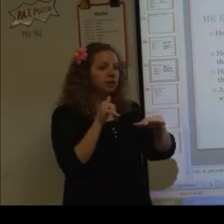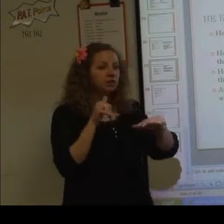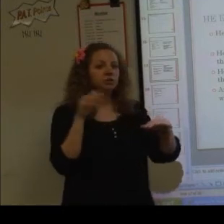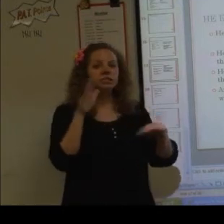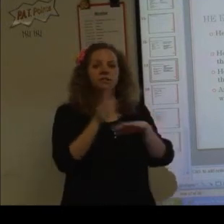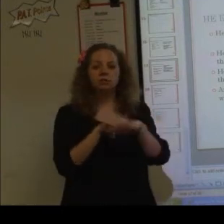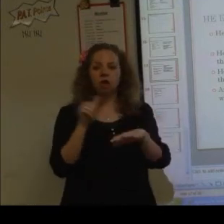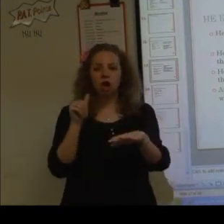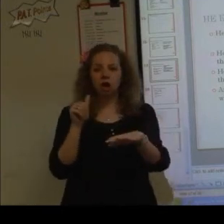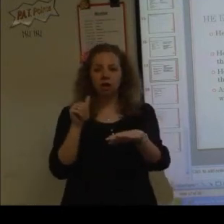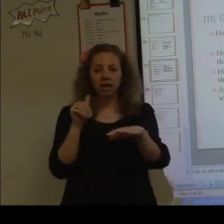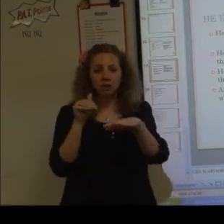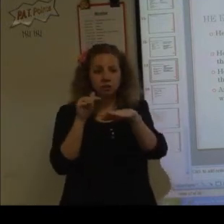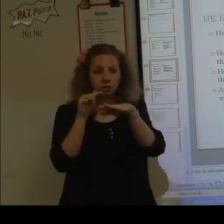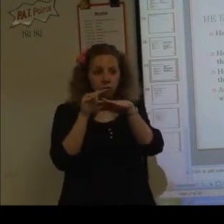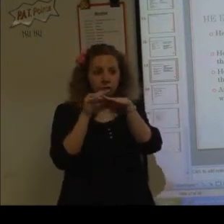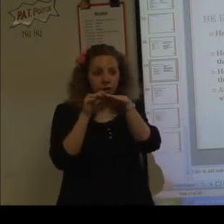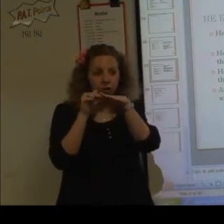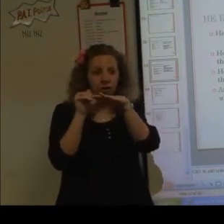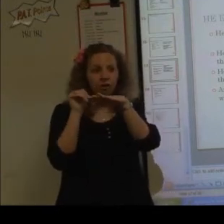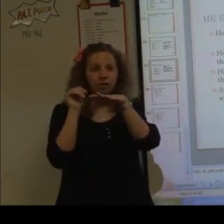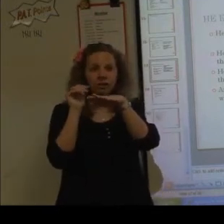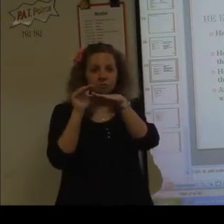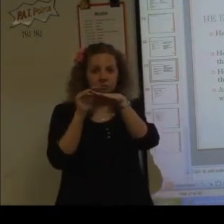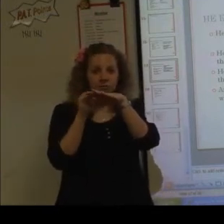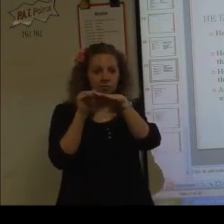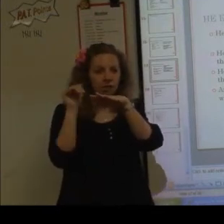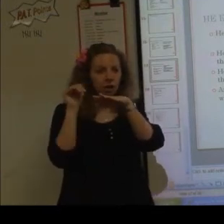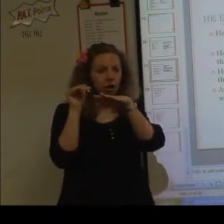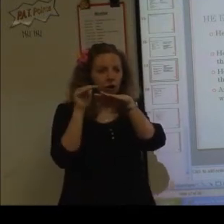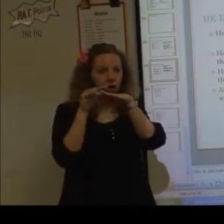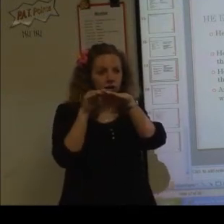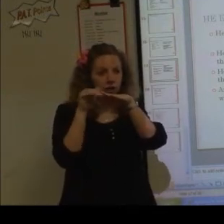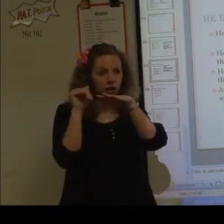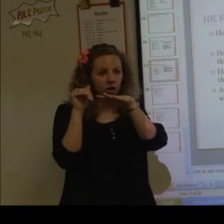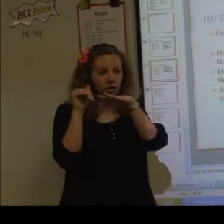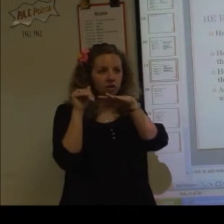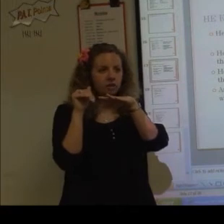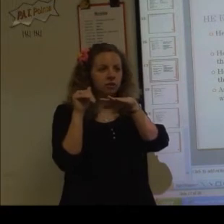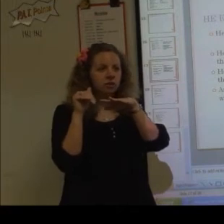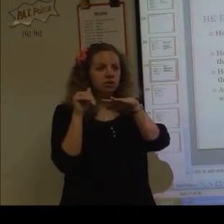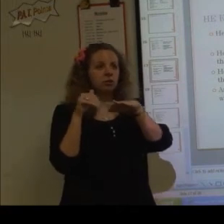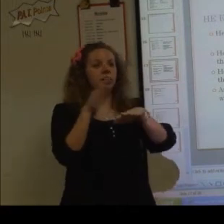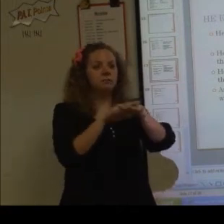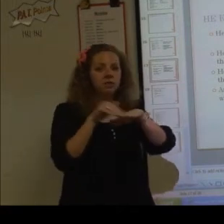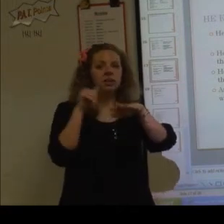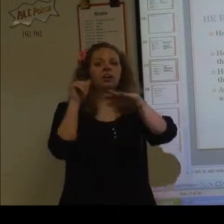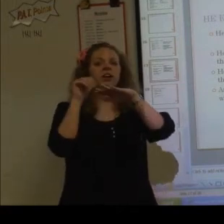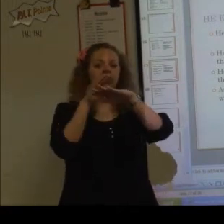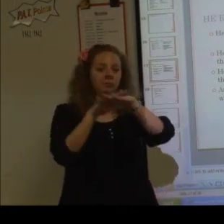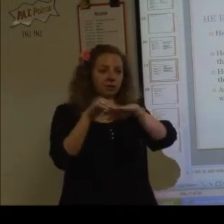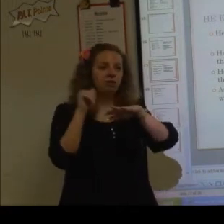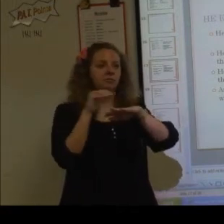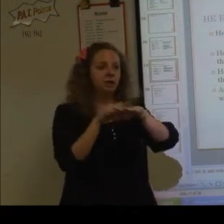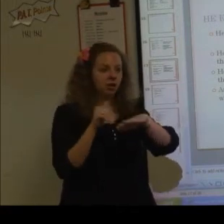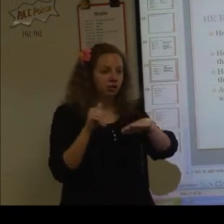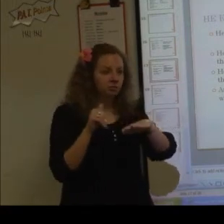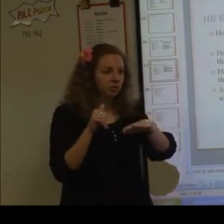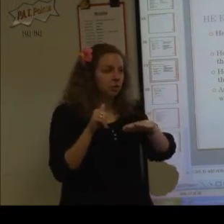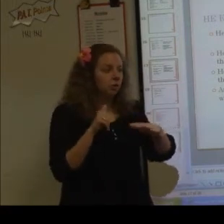So instead of doing call, I could do, I'm going to call him, I call. Or I can be like, I call him, I call him. Or